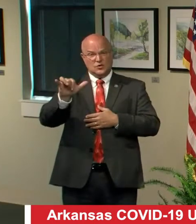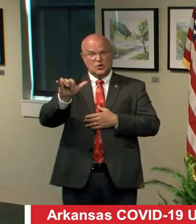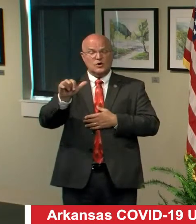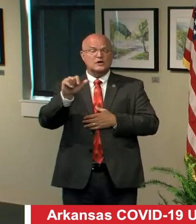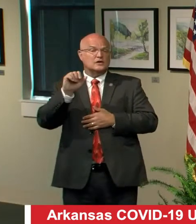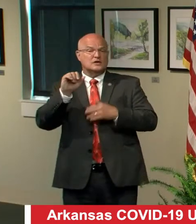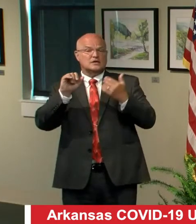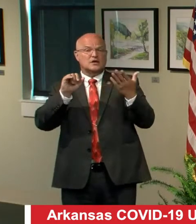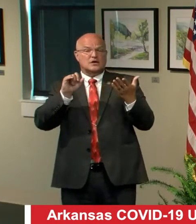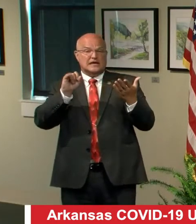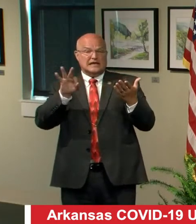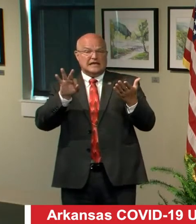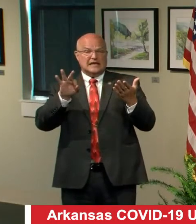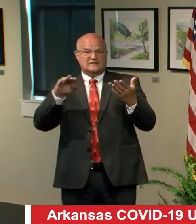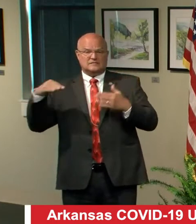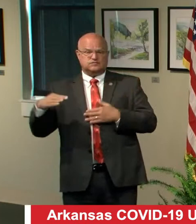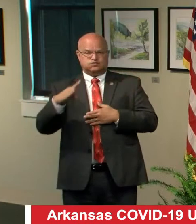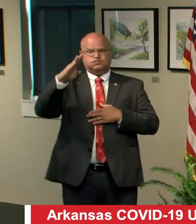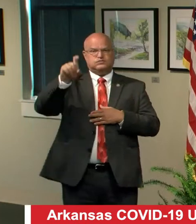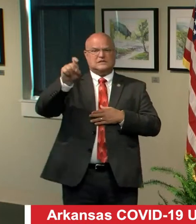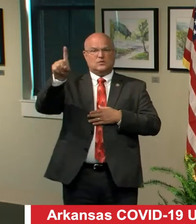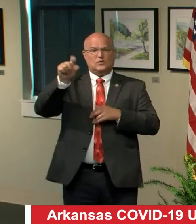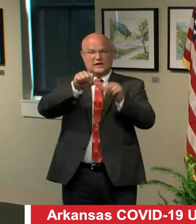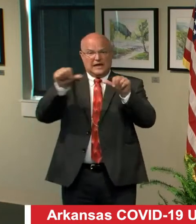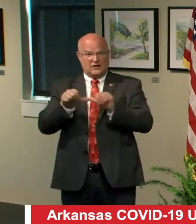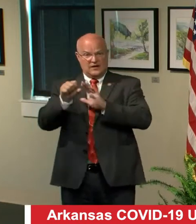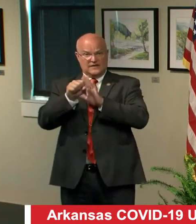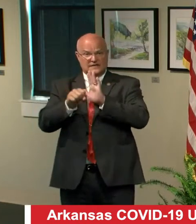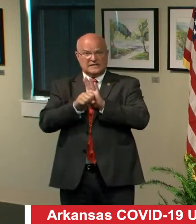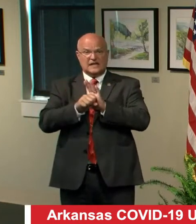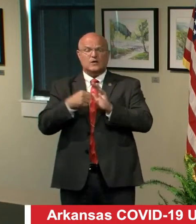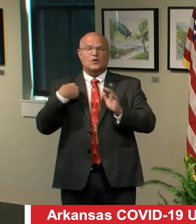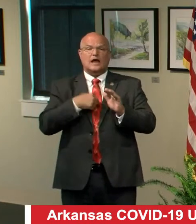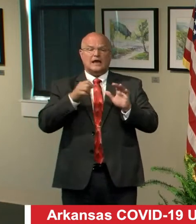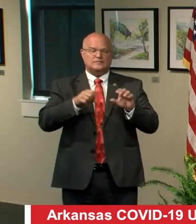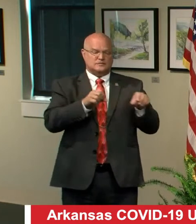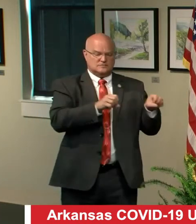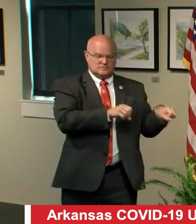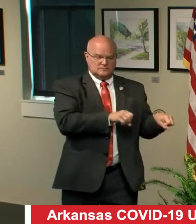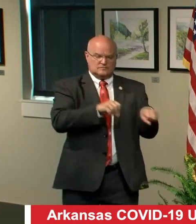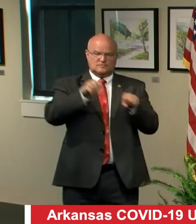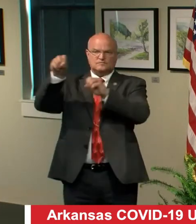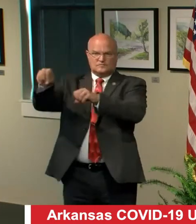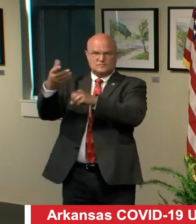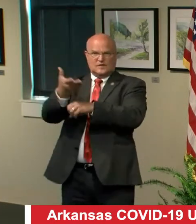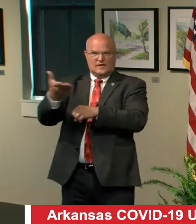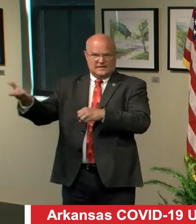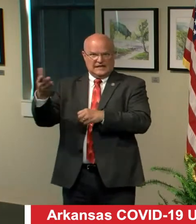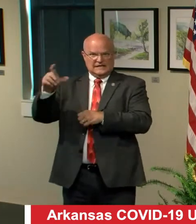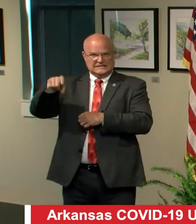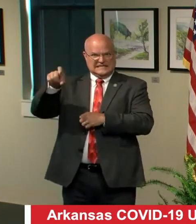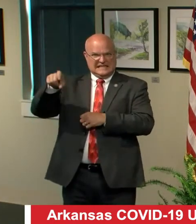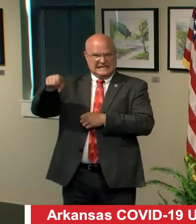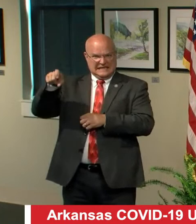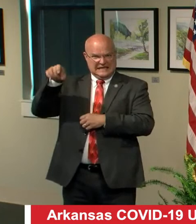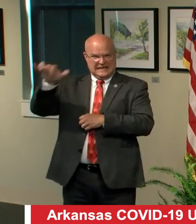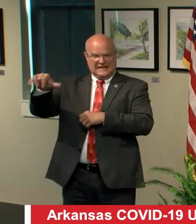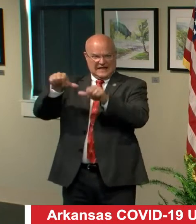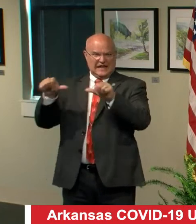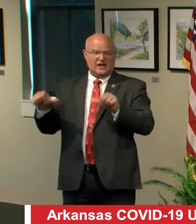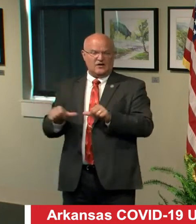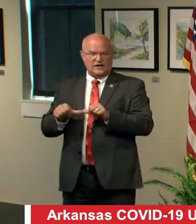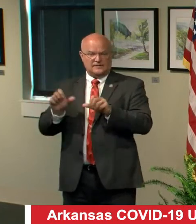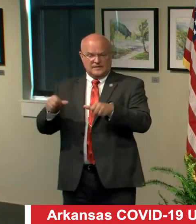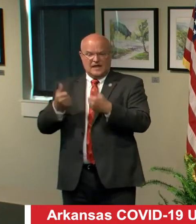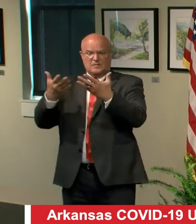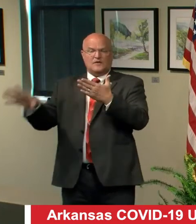there is a surge need in one area of the state, we're able to deploy those assets to there